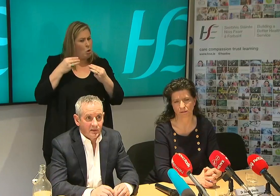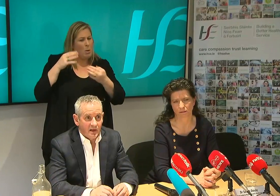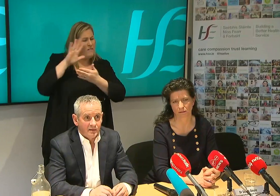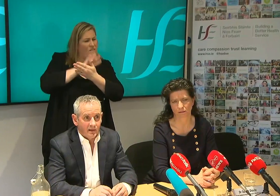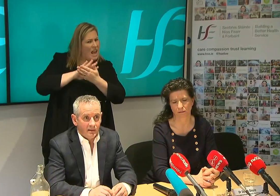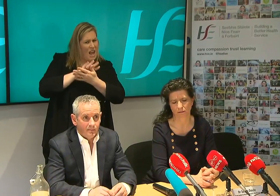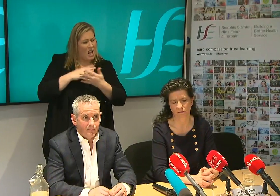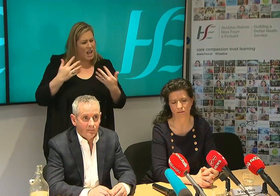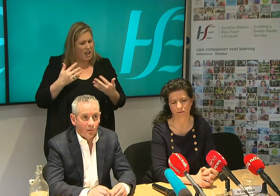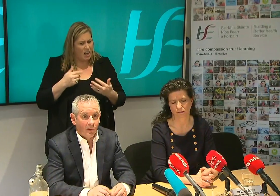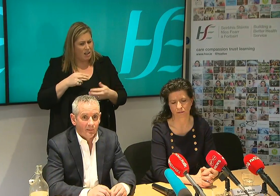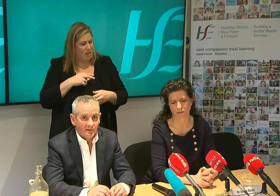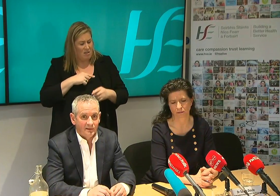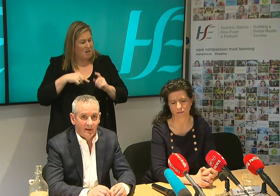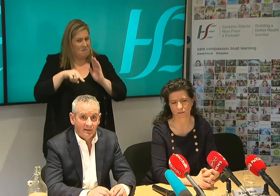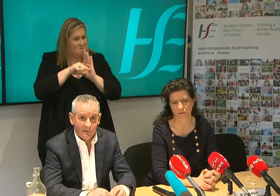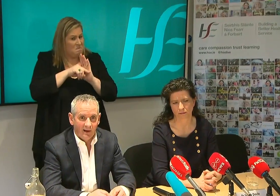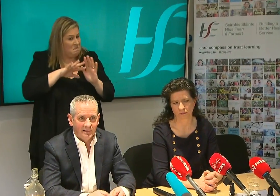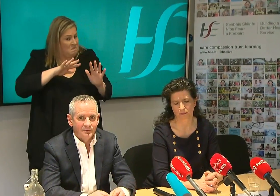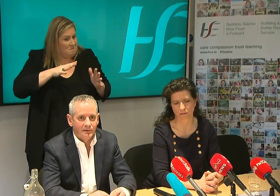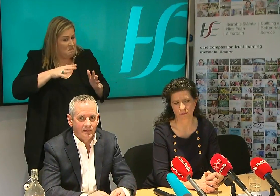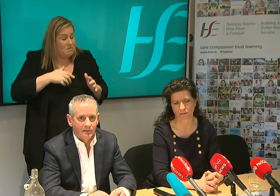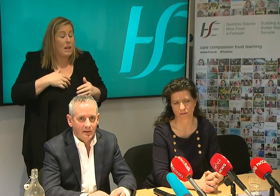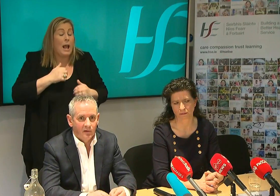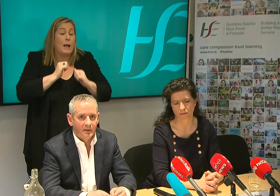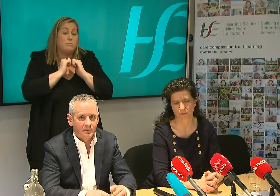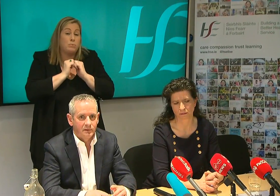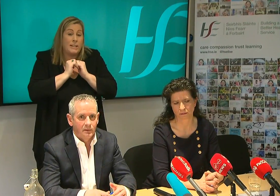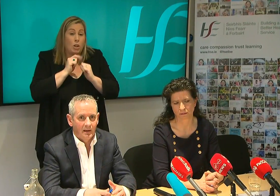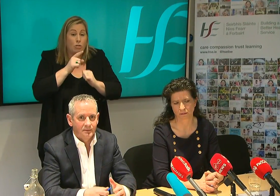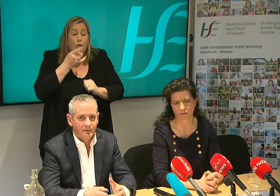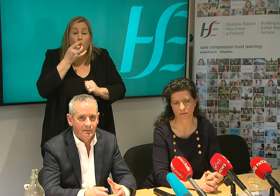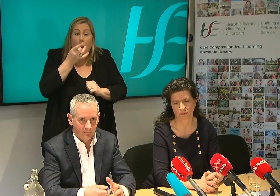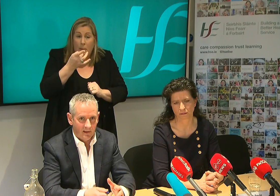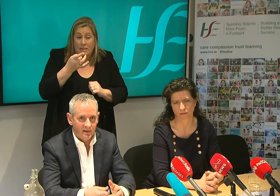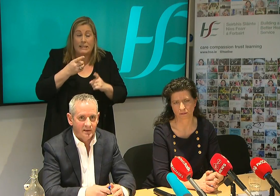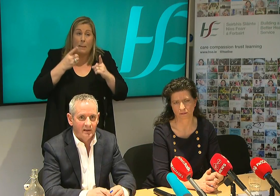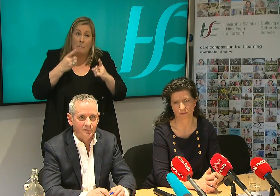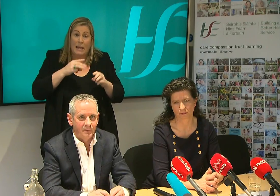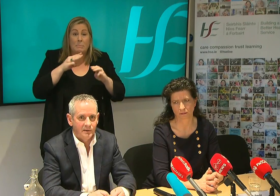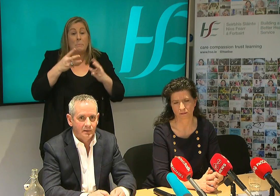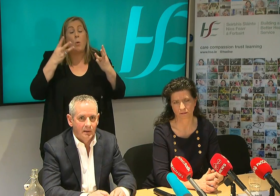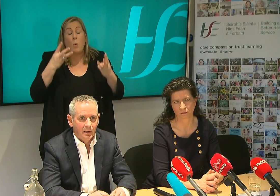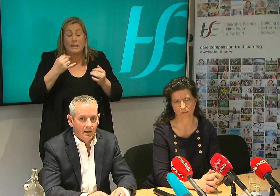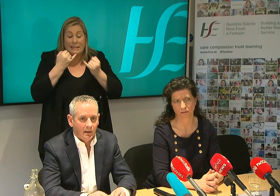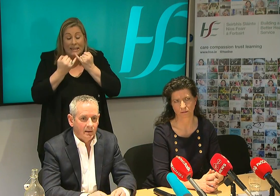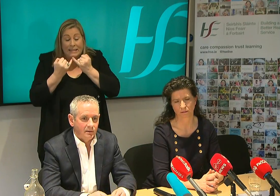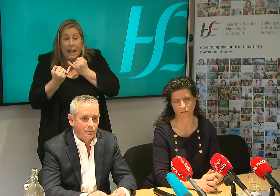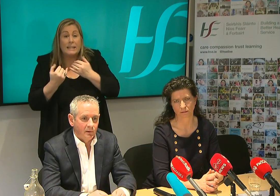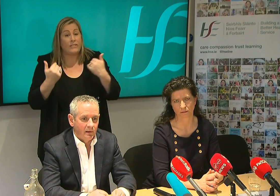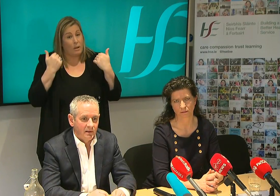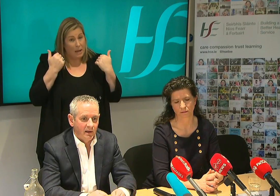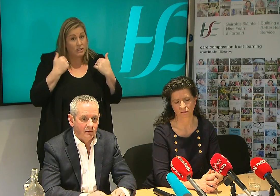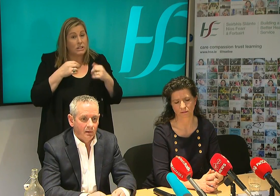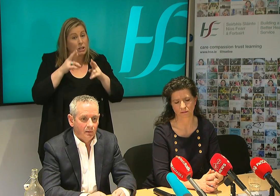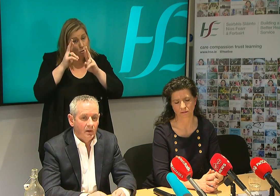I appreciate the requirement and demand for a lot of people to have very detailed information. And as you